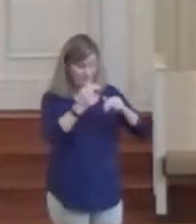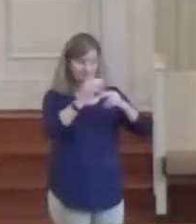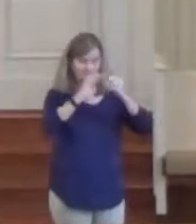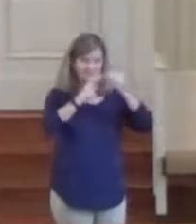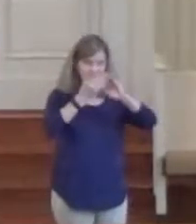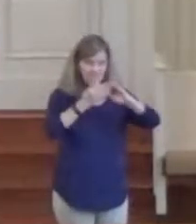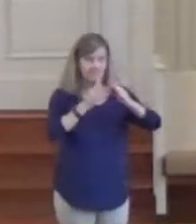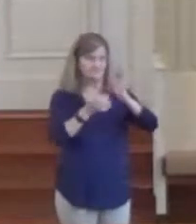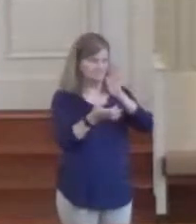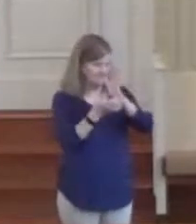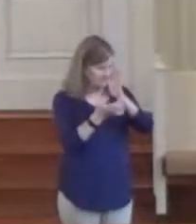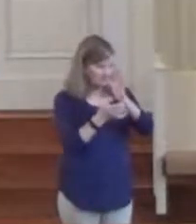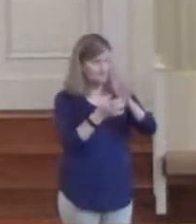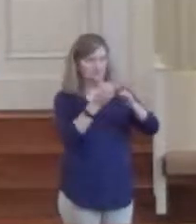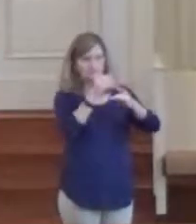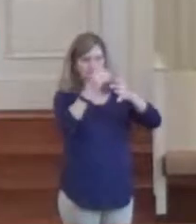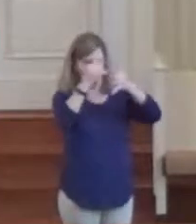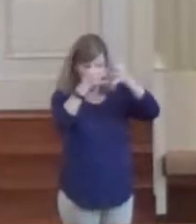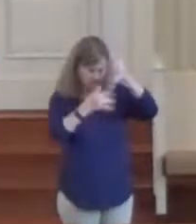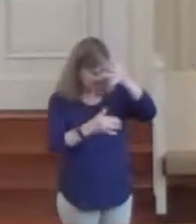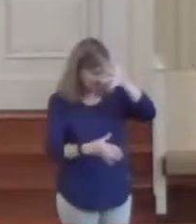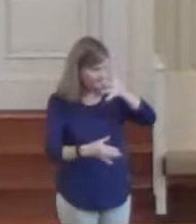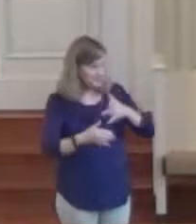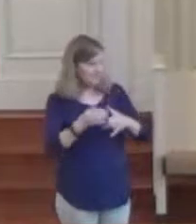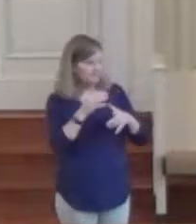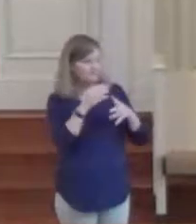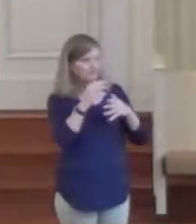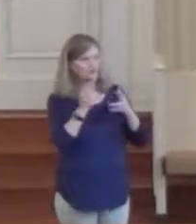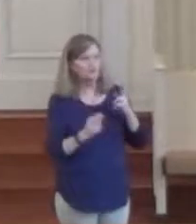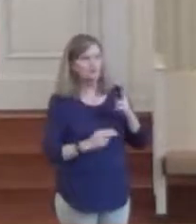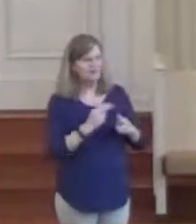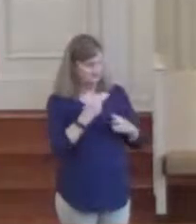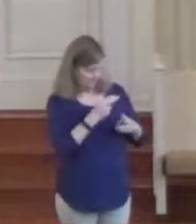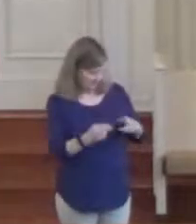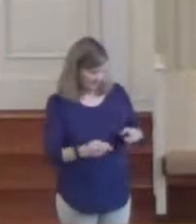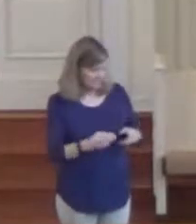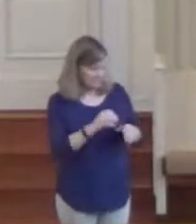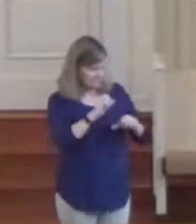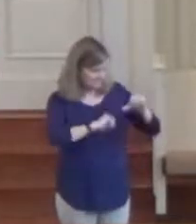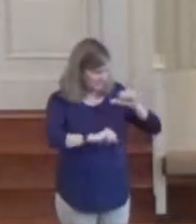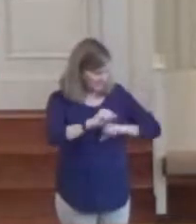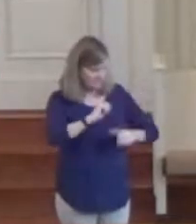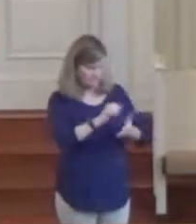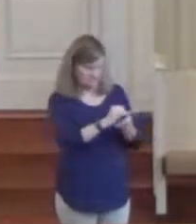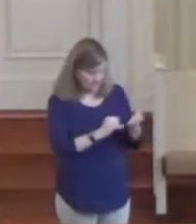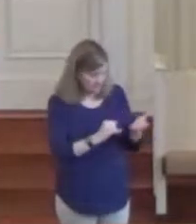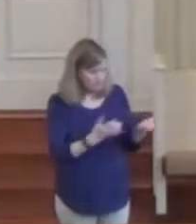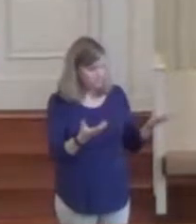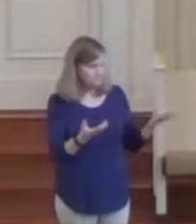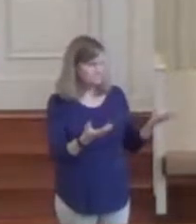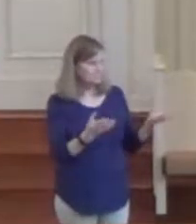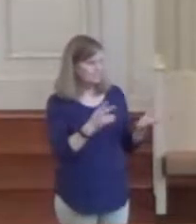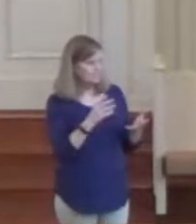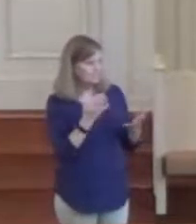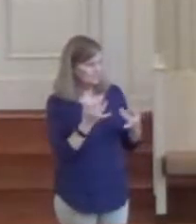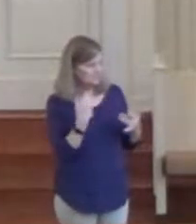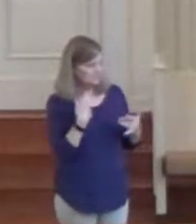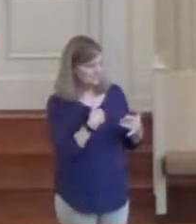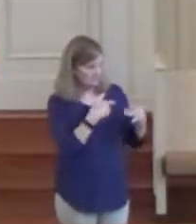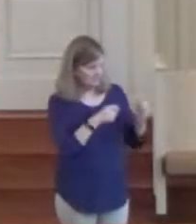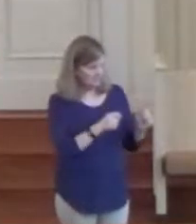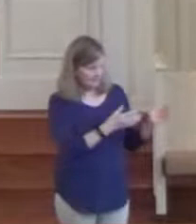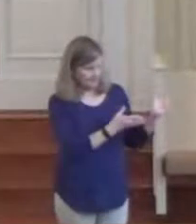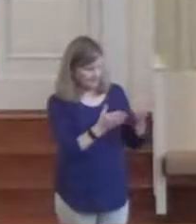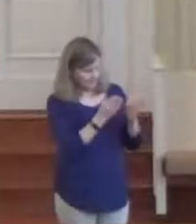build technologies, that we would develop the humanities, the sciences, the arts, medicine, so that we might bring increasing order